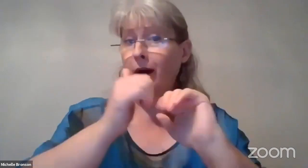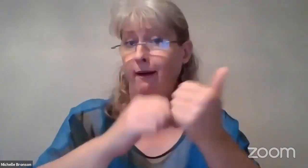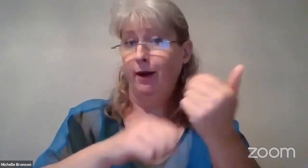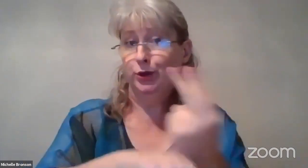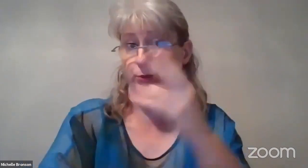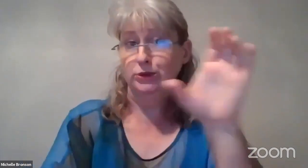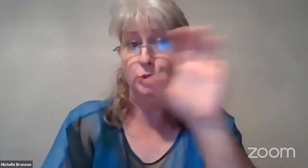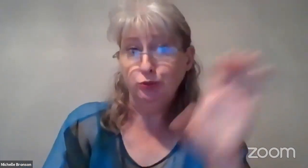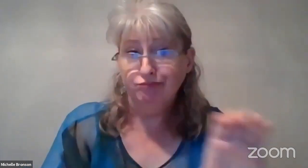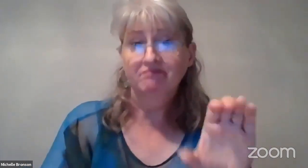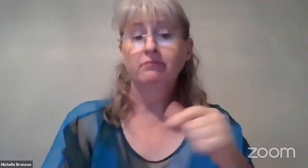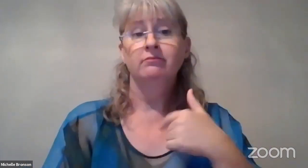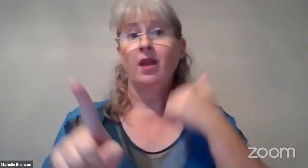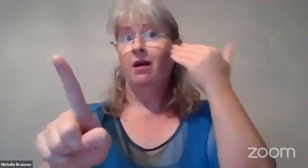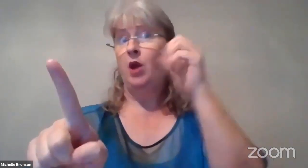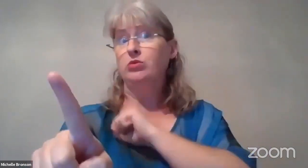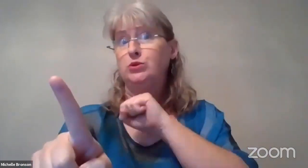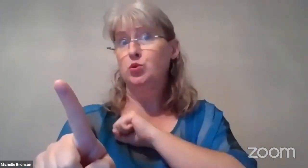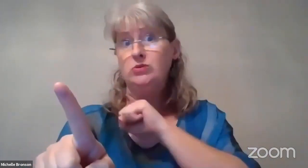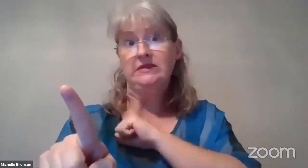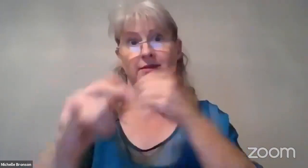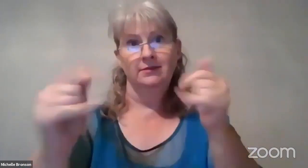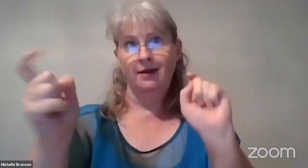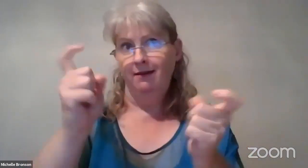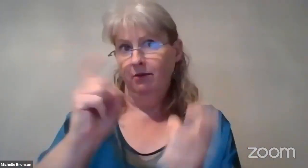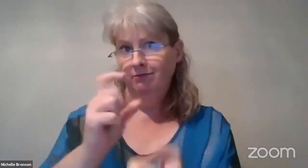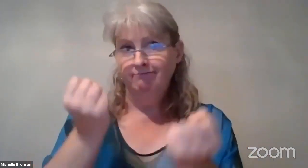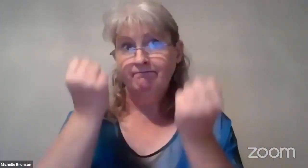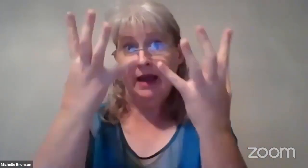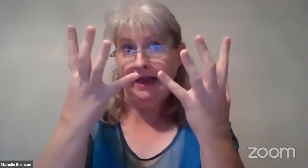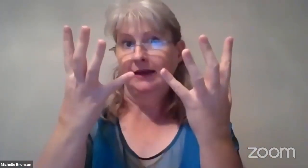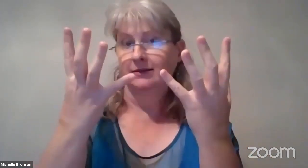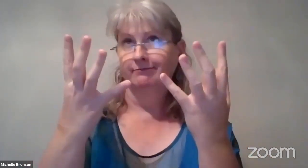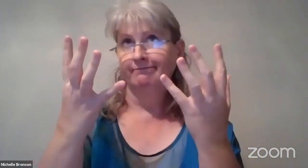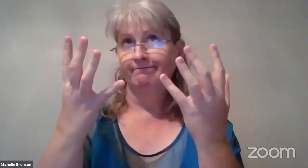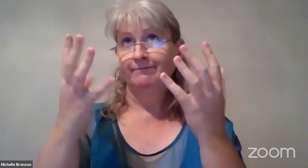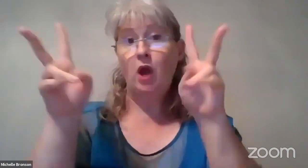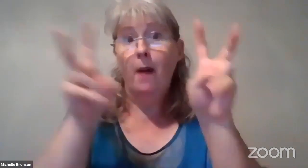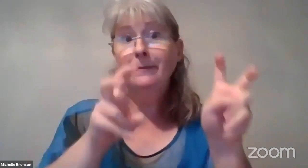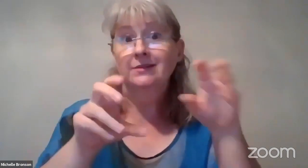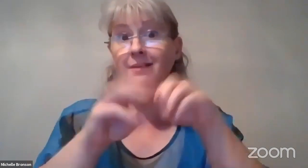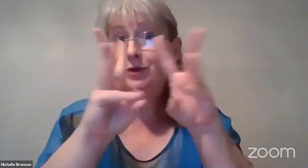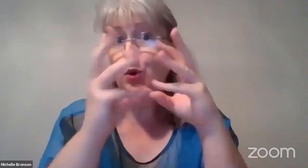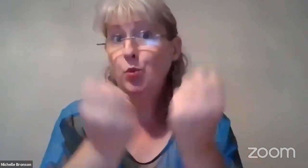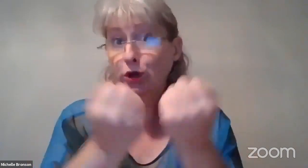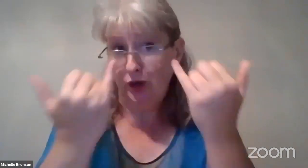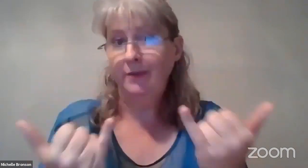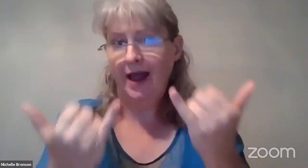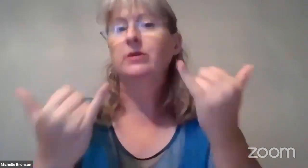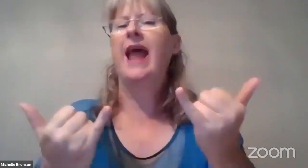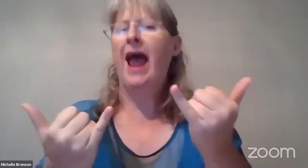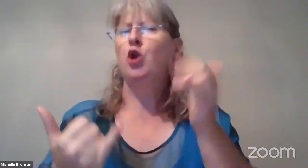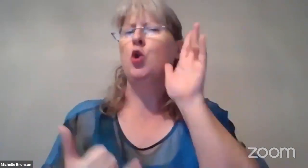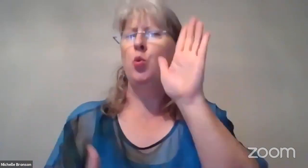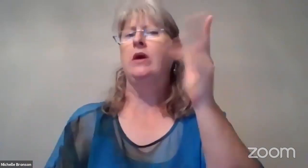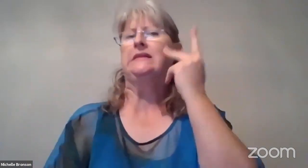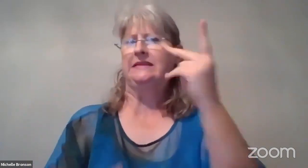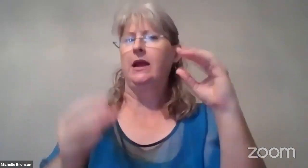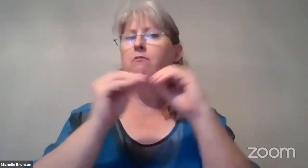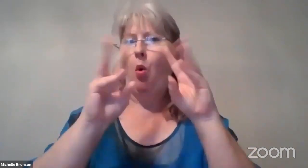our community emails as to the step-by-step process in using Zoom. I know Susan has included many